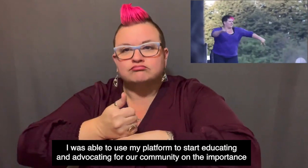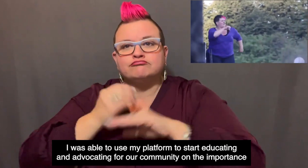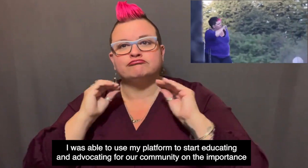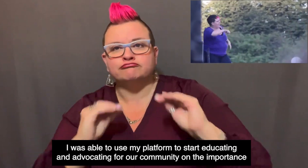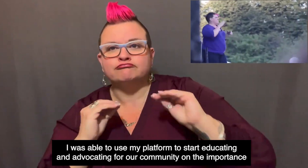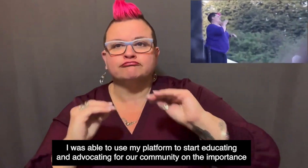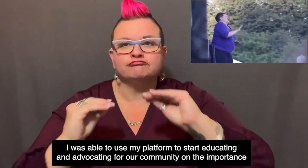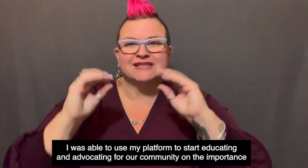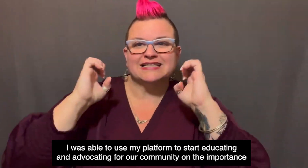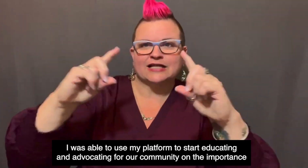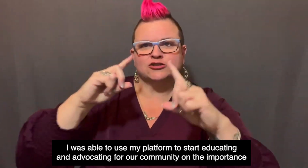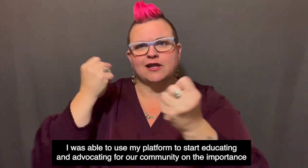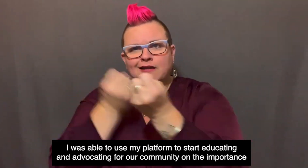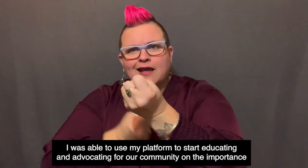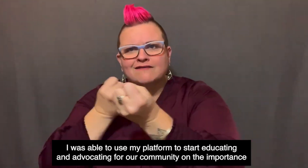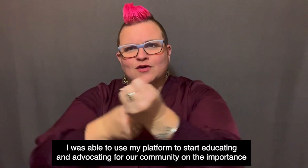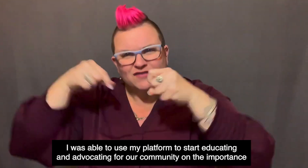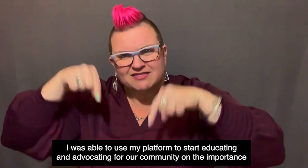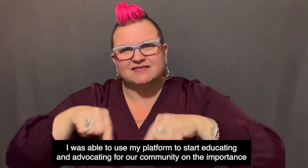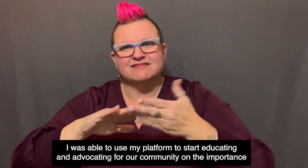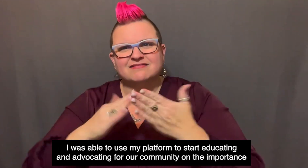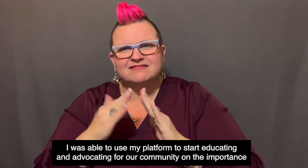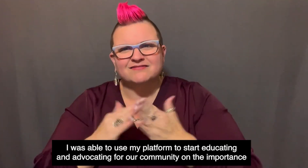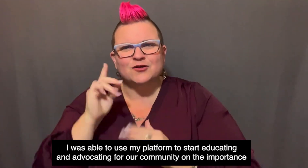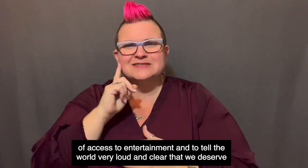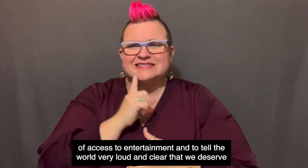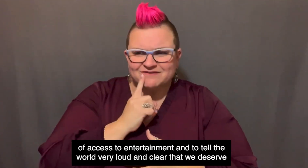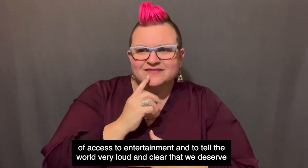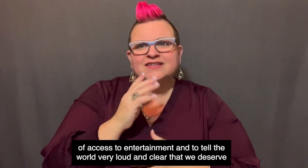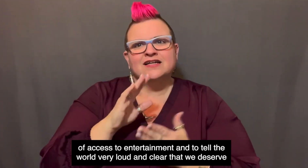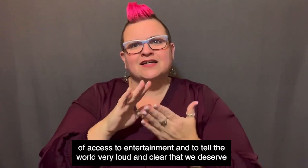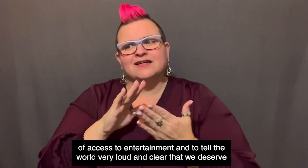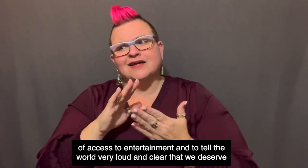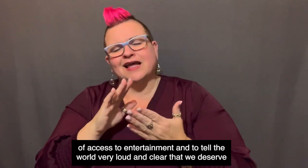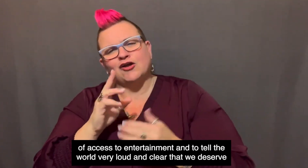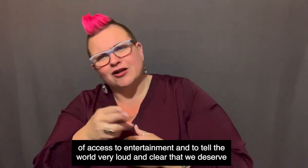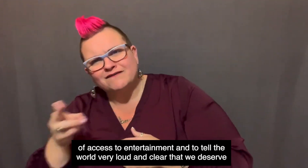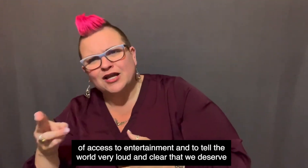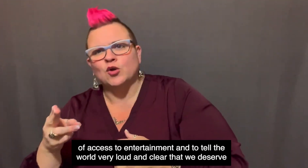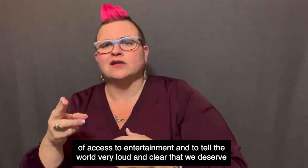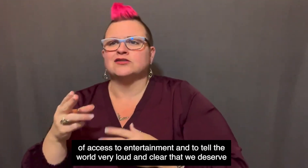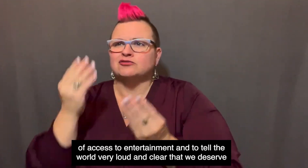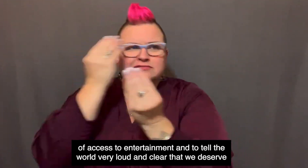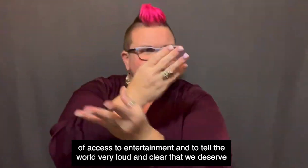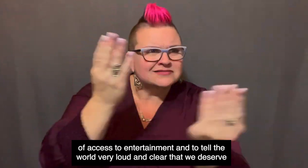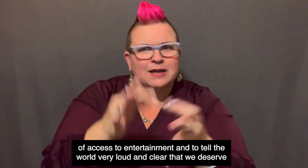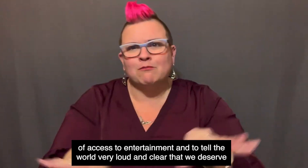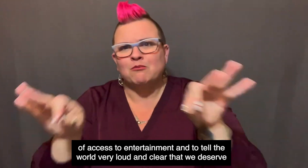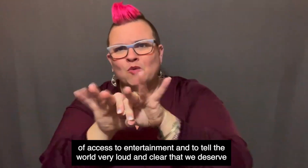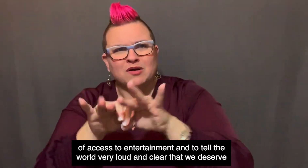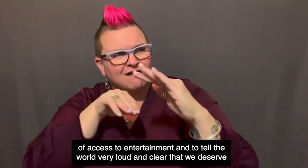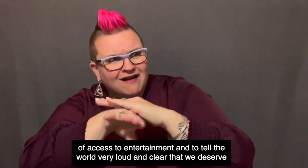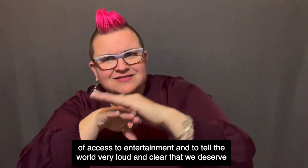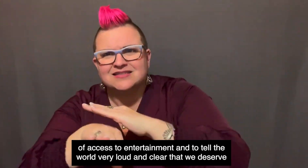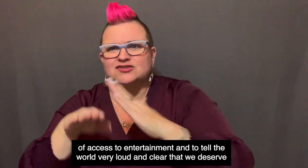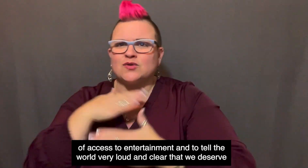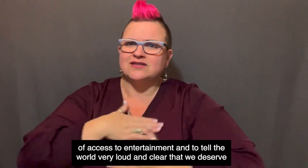and advocating for our community on the importance of access to entertainment and to tell the world very loud and clear that we